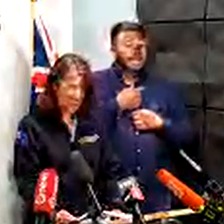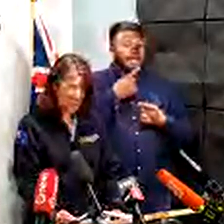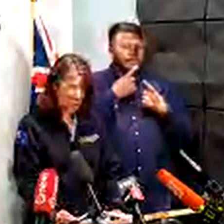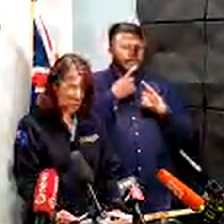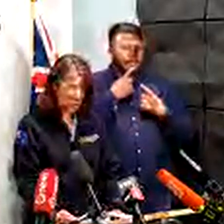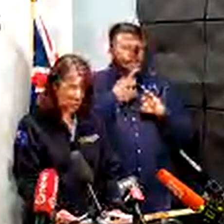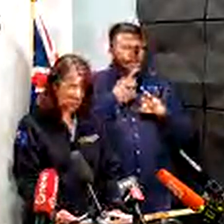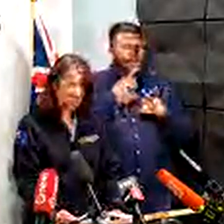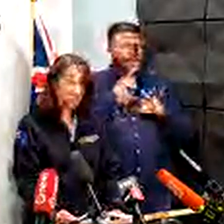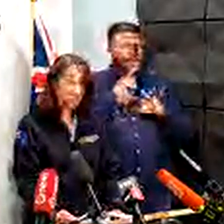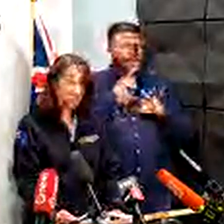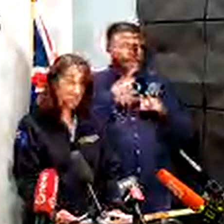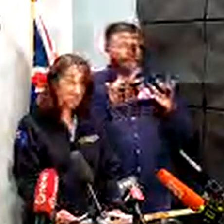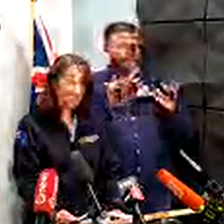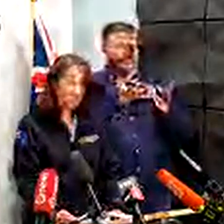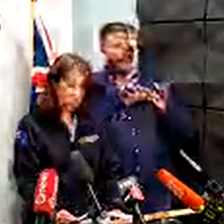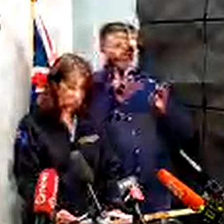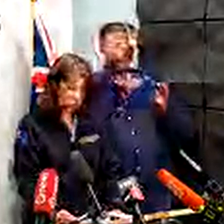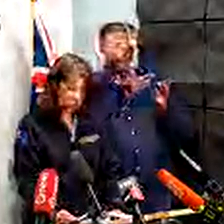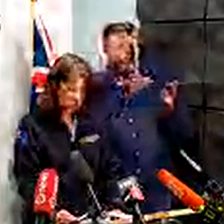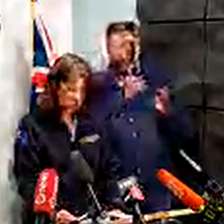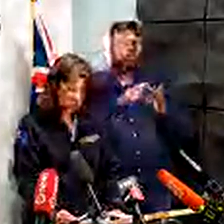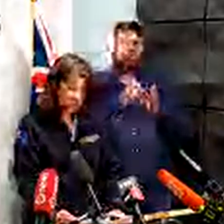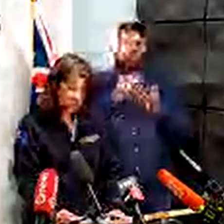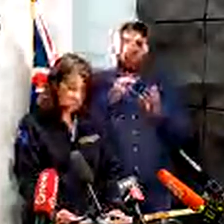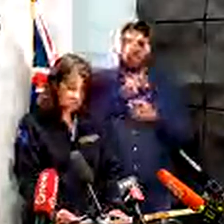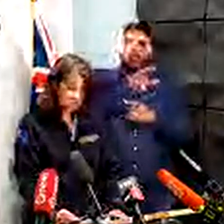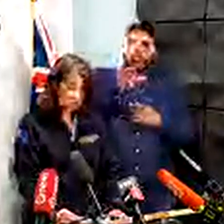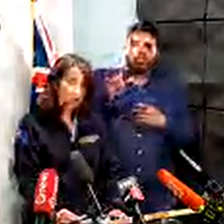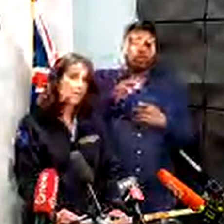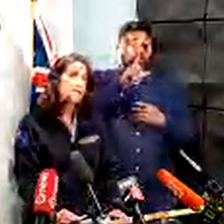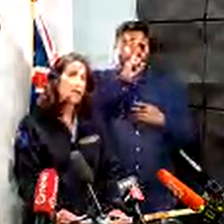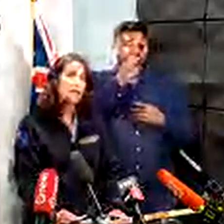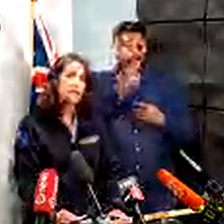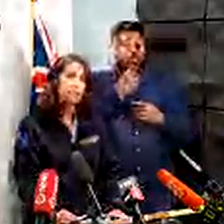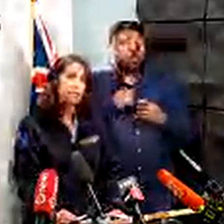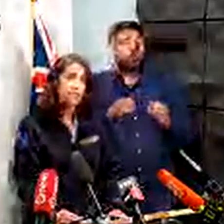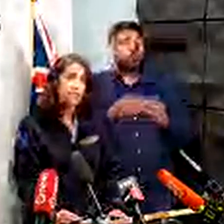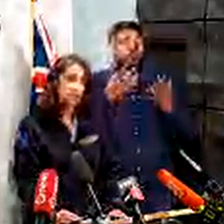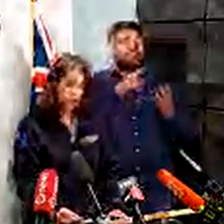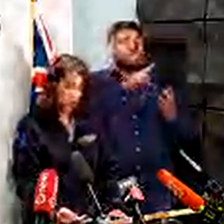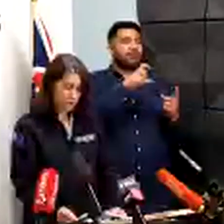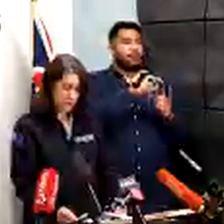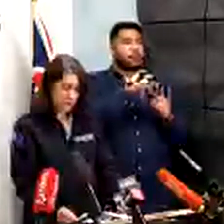event, including where to find help and support. This is available on our website,